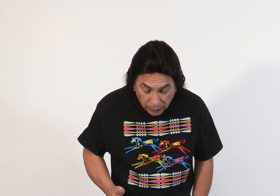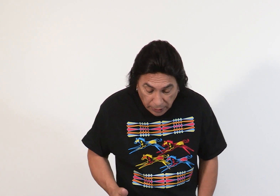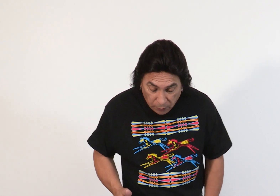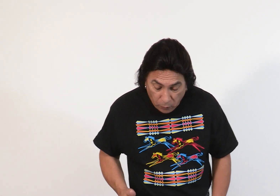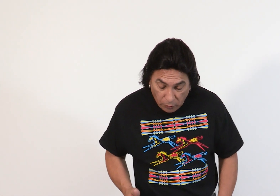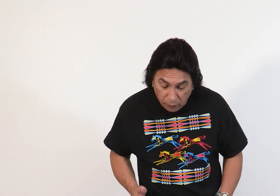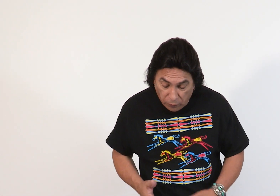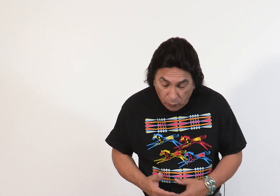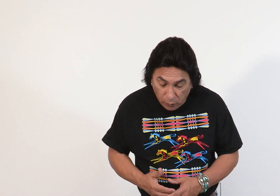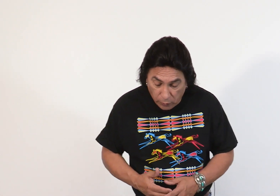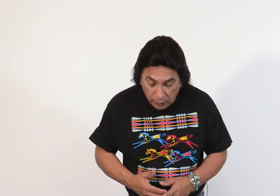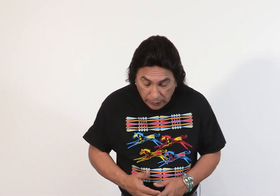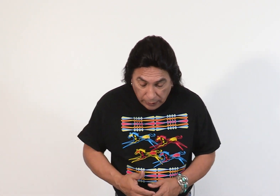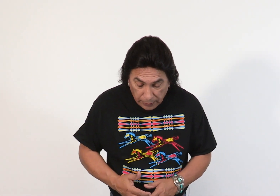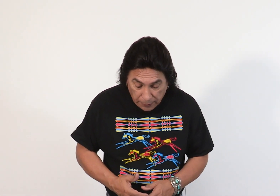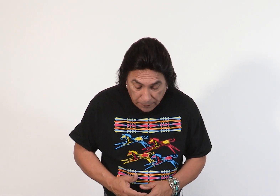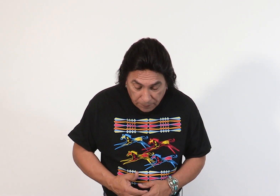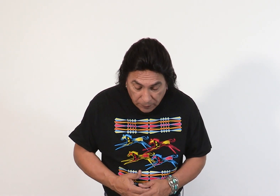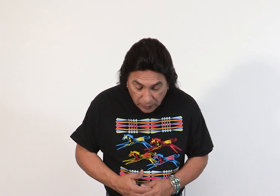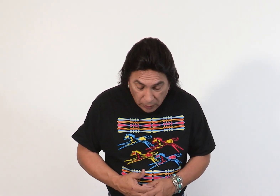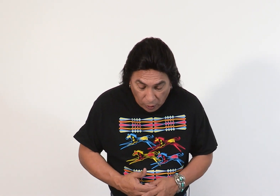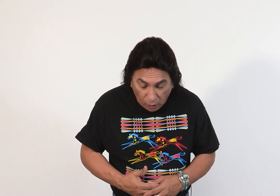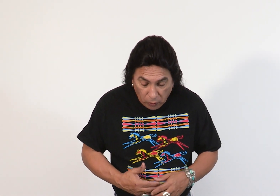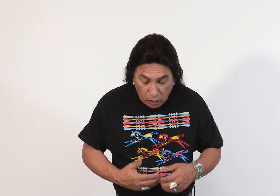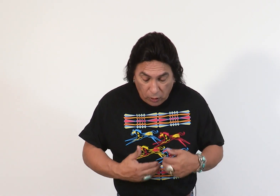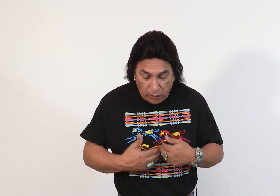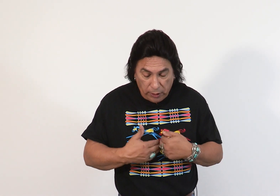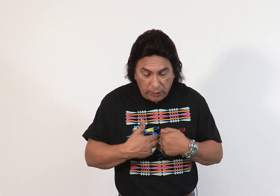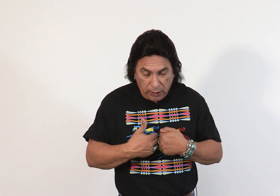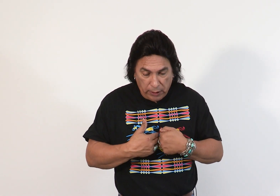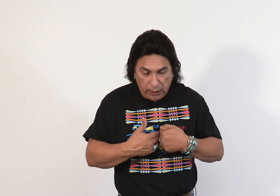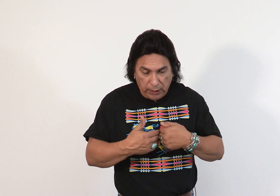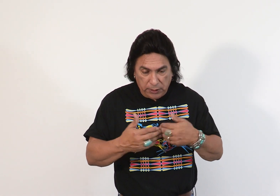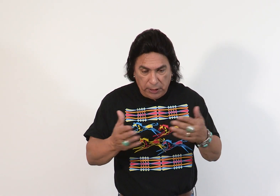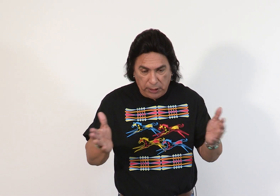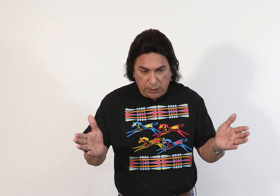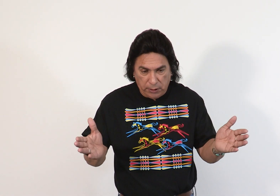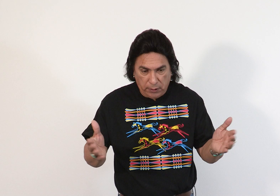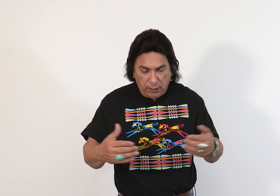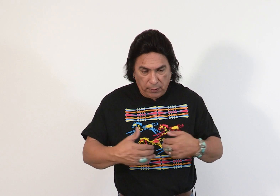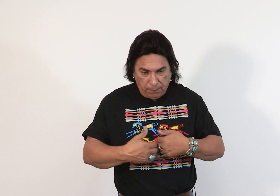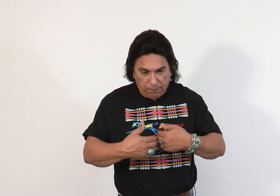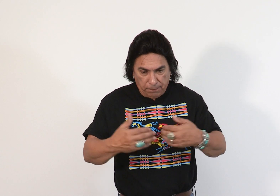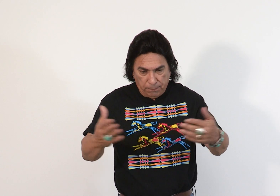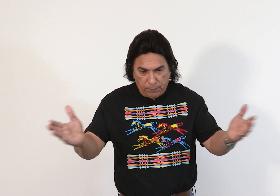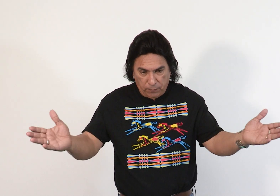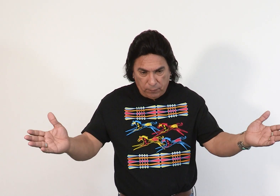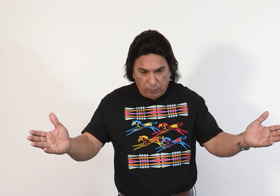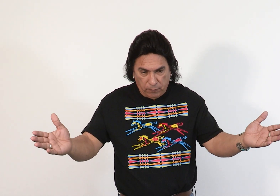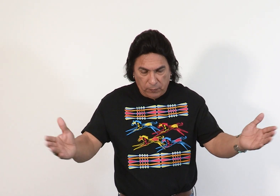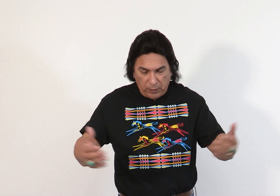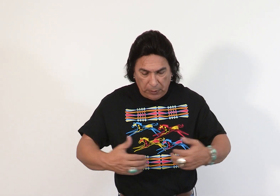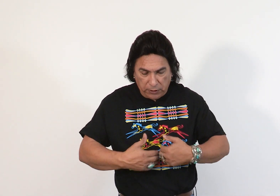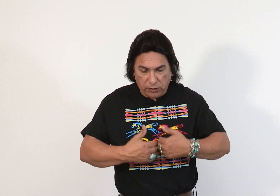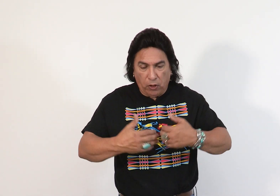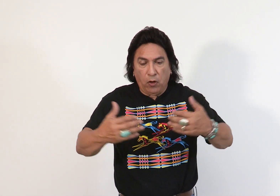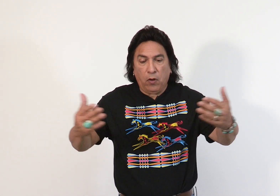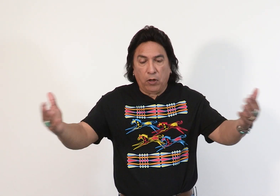Now the word for all gone is this. It means it's all